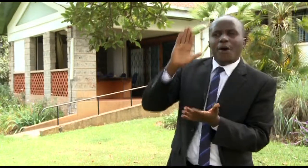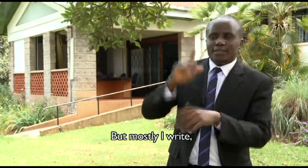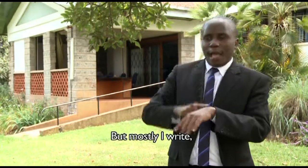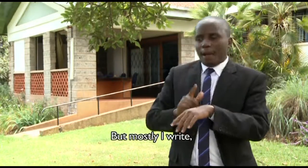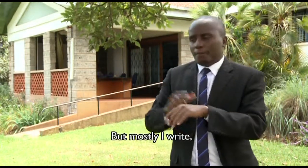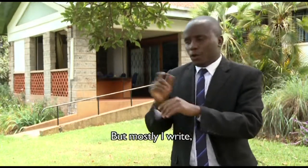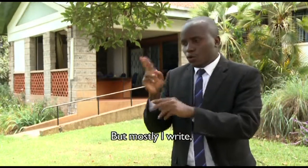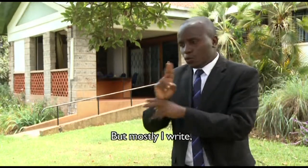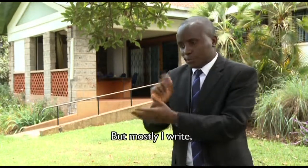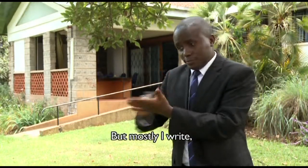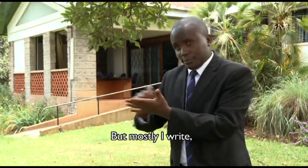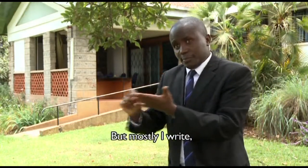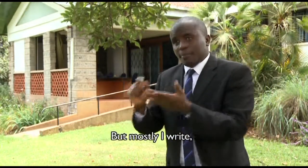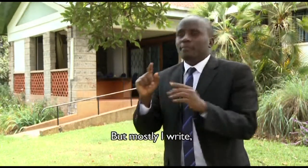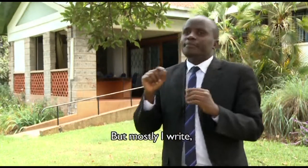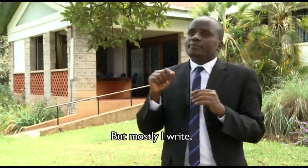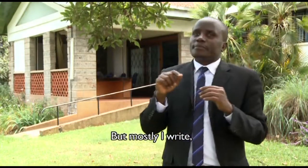But mostly, I write.